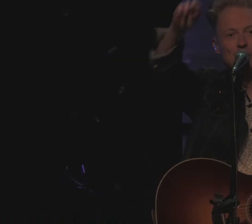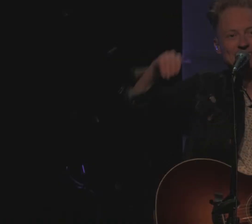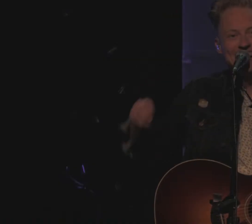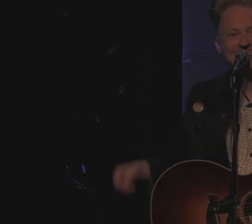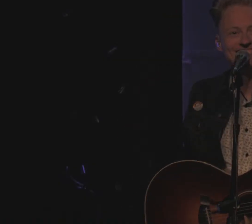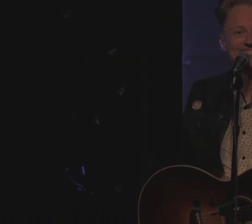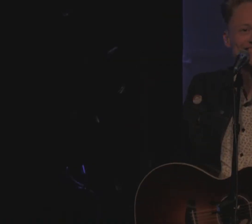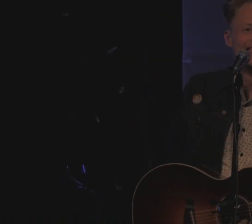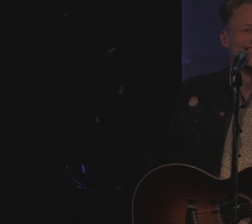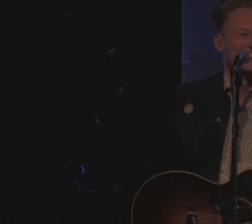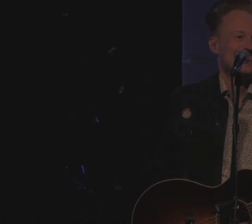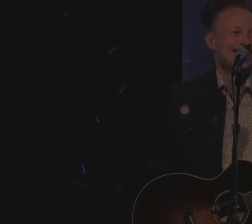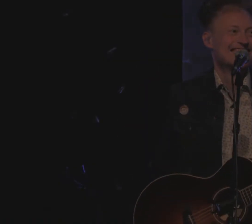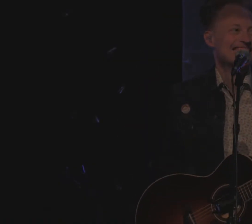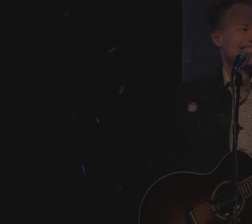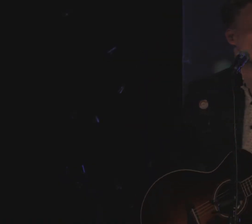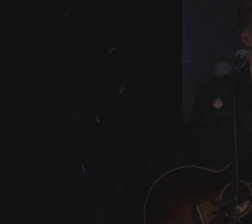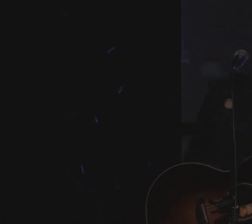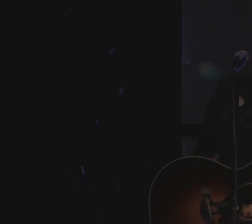Mom and Dad.